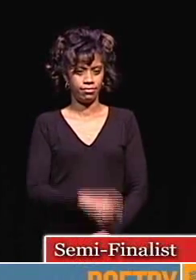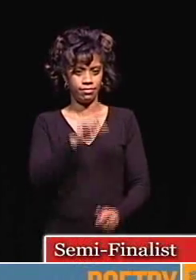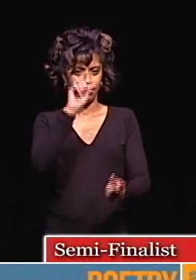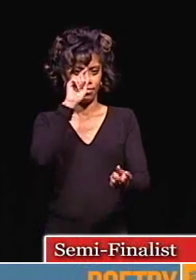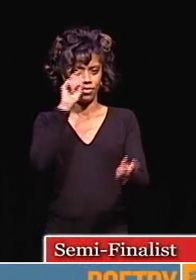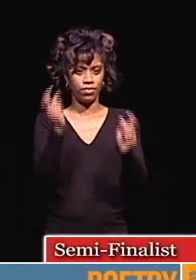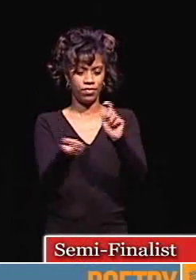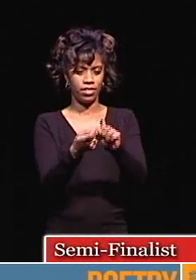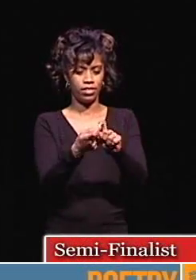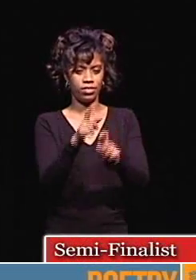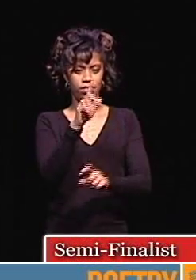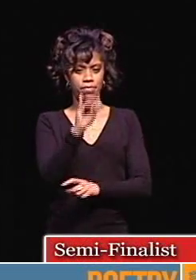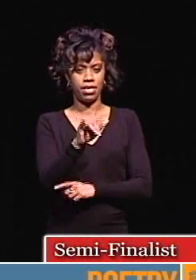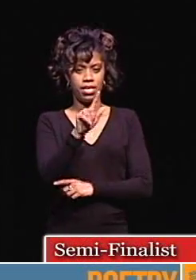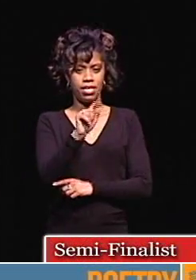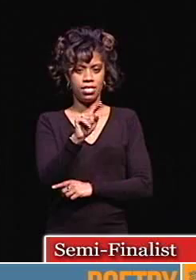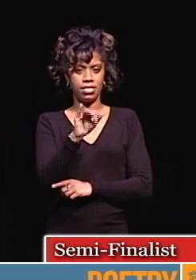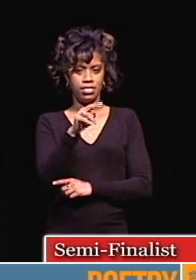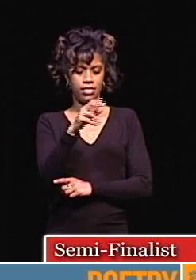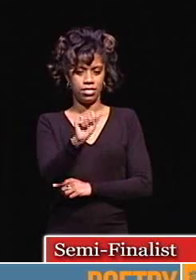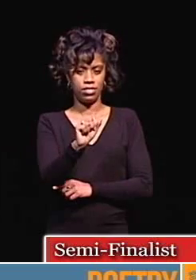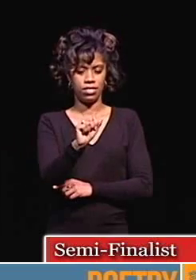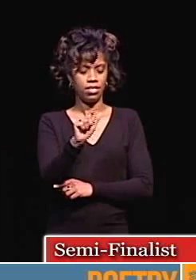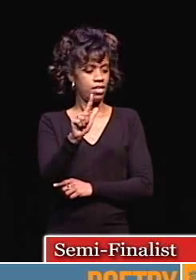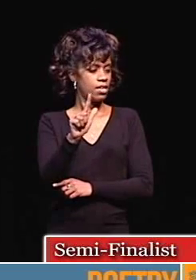Revenge by Letitia Elizabeth Landon.